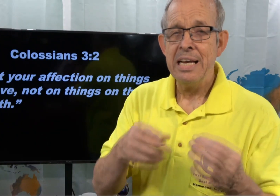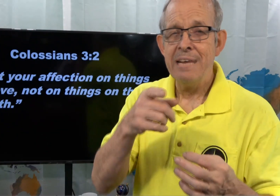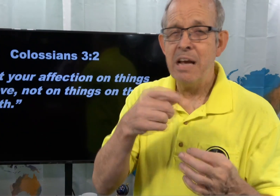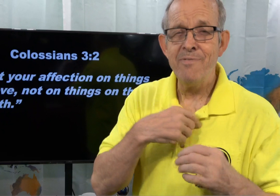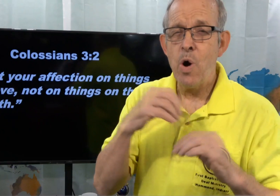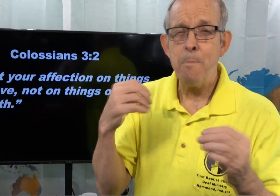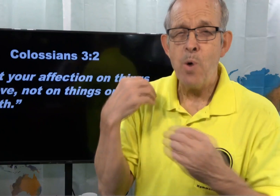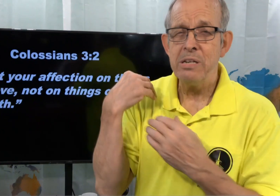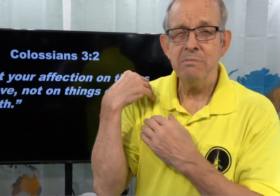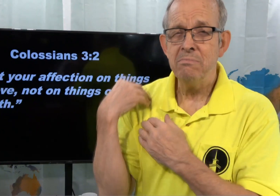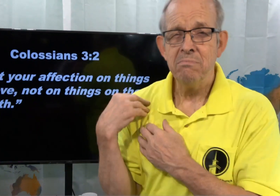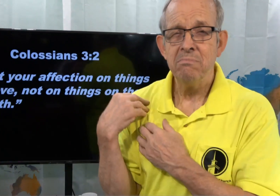If you have no person,